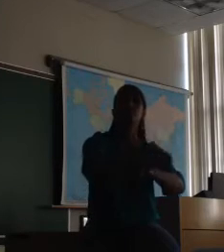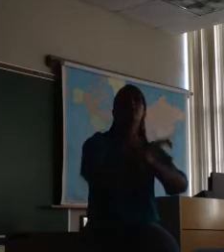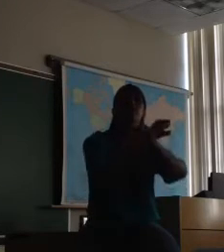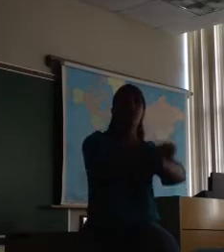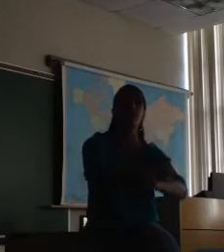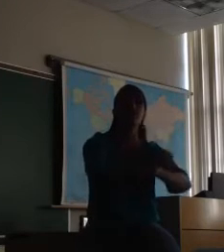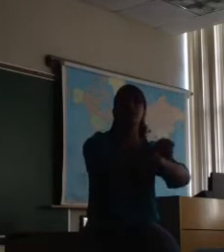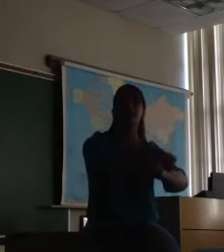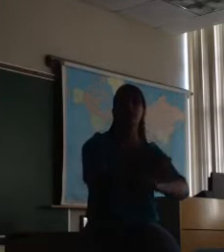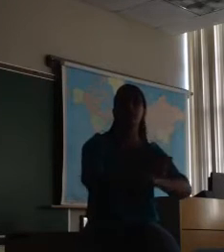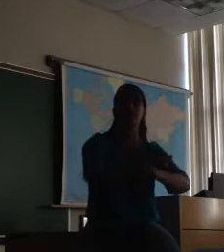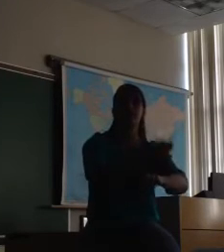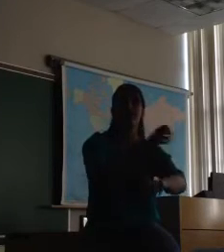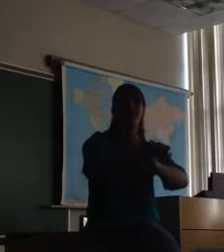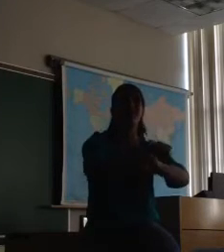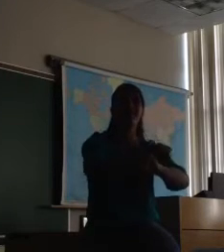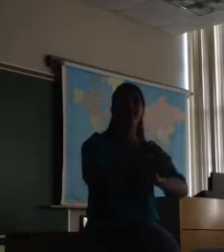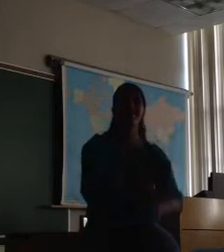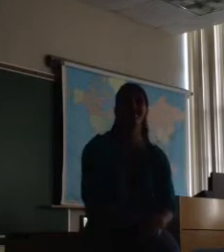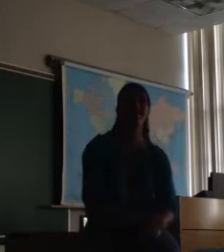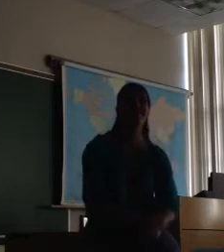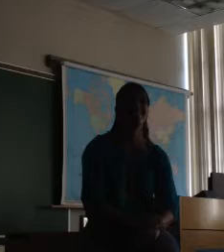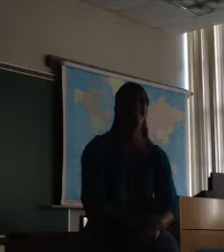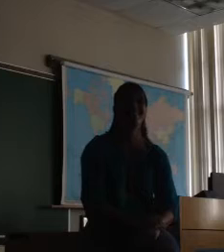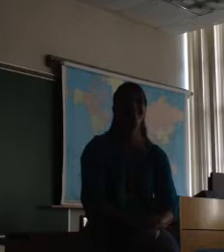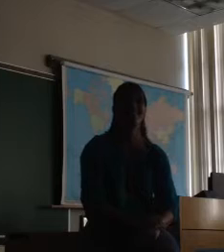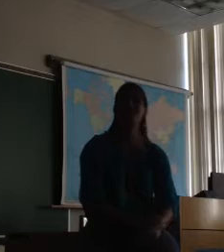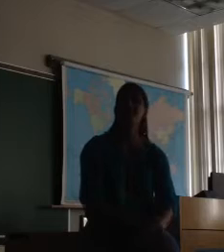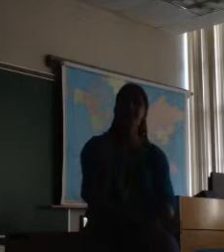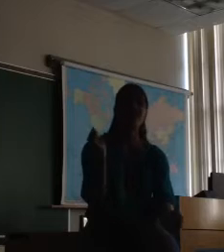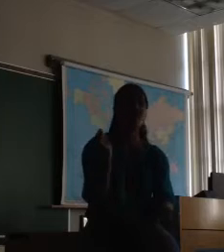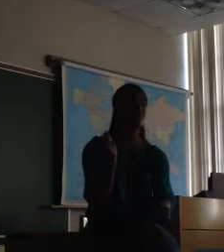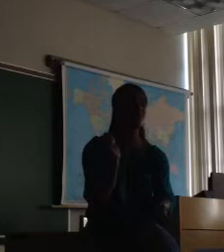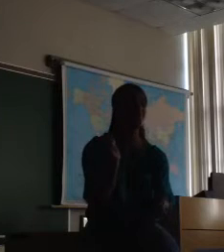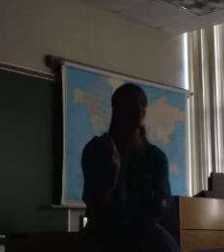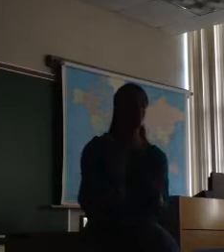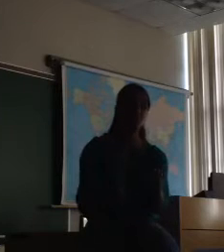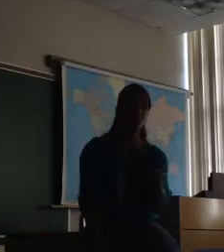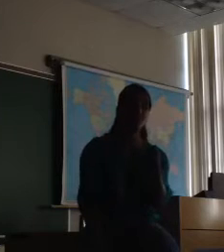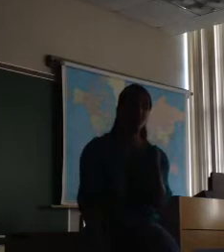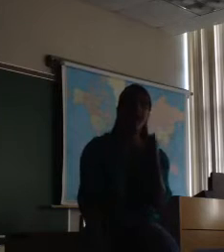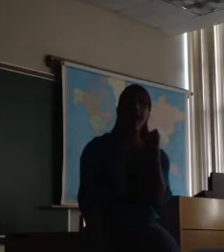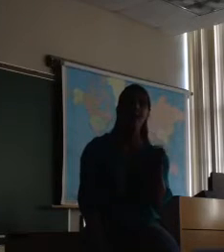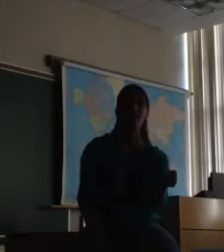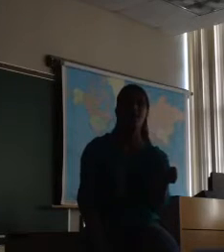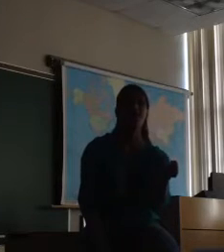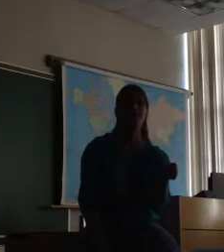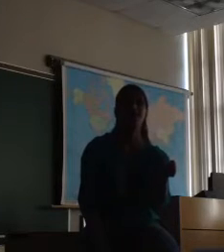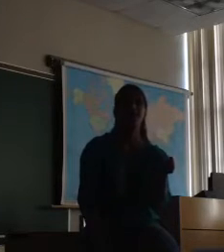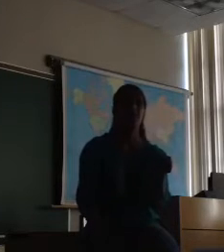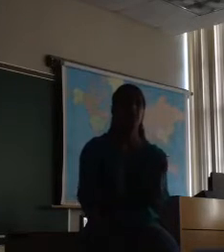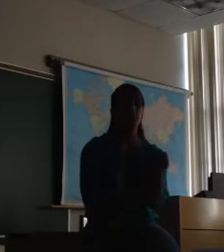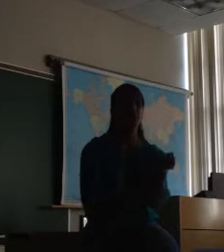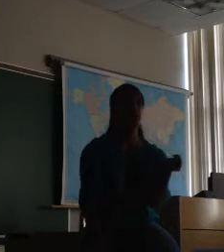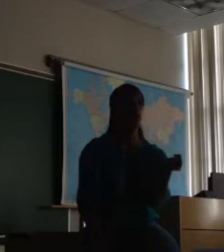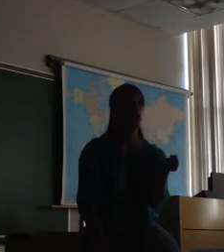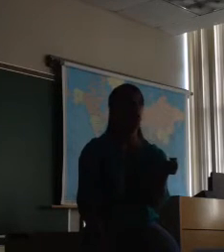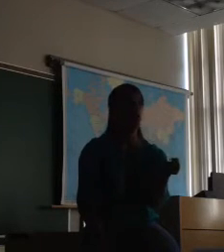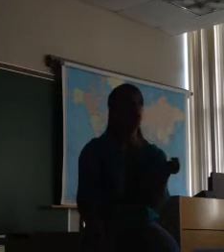Usually slave kind of goes like this. And then arrest. You never want to flip ever want to flip this over normally. Well,